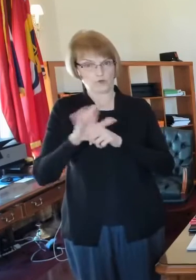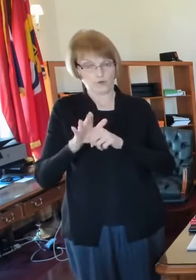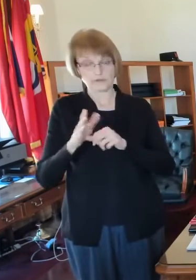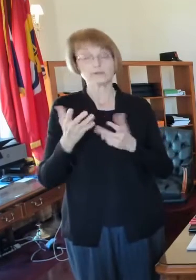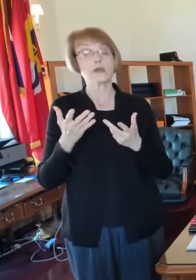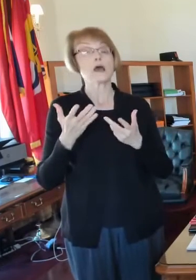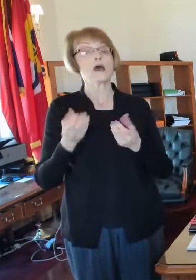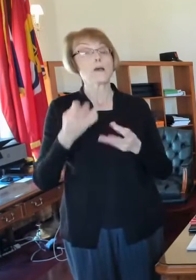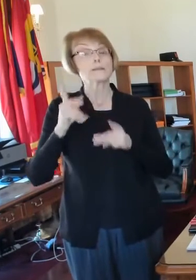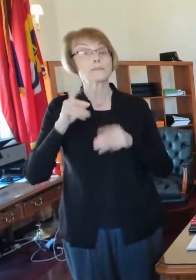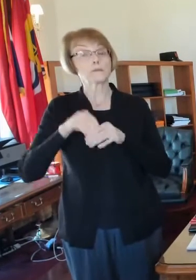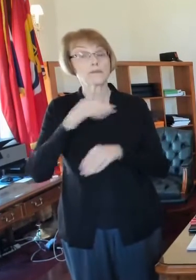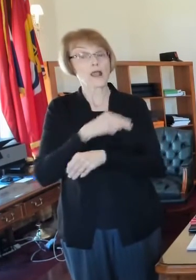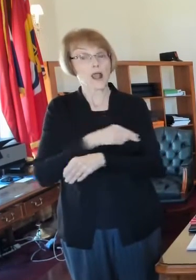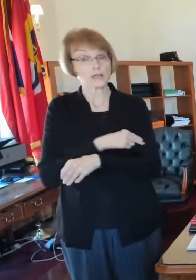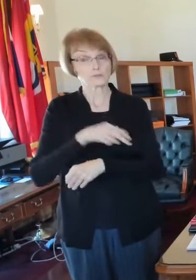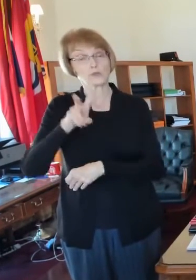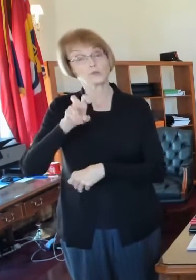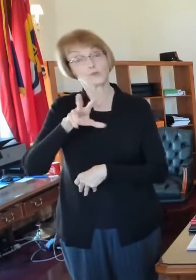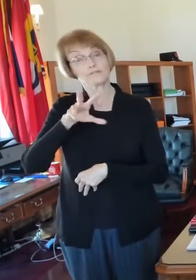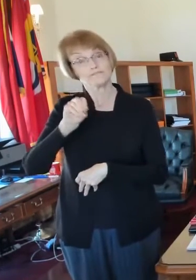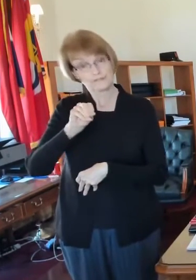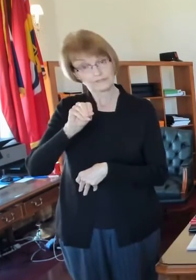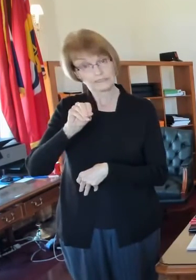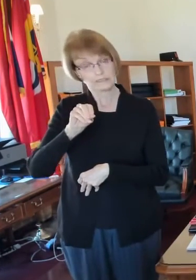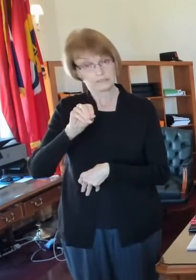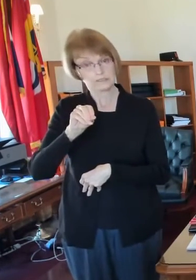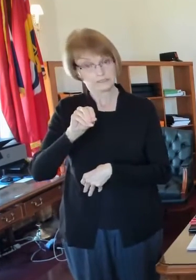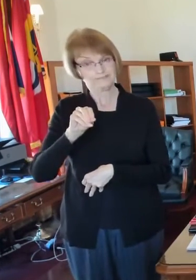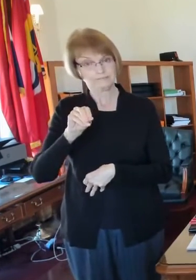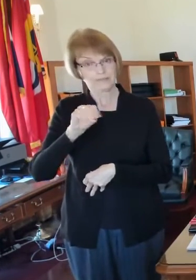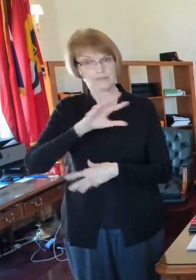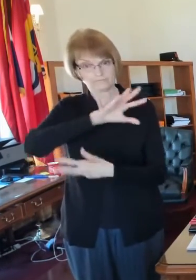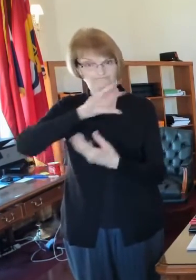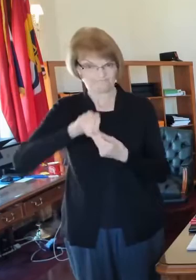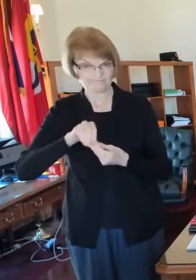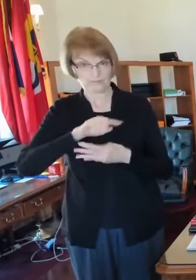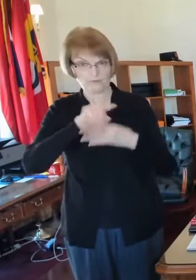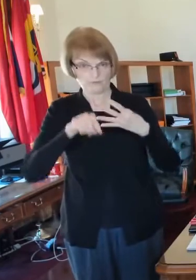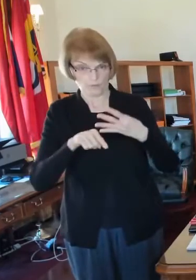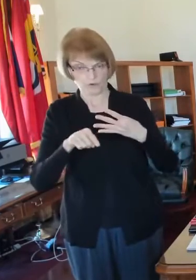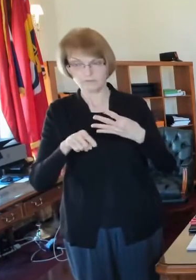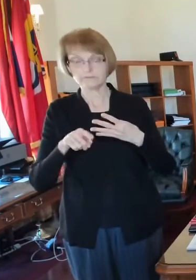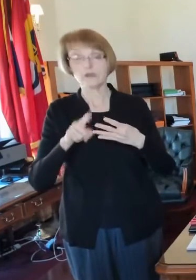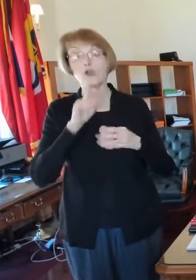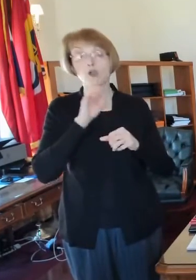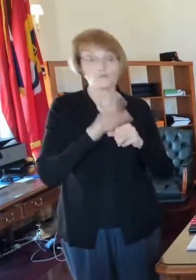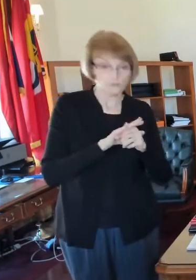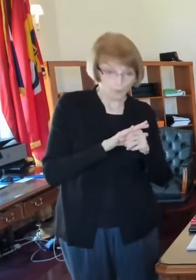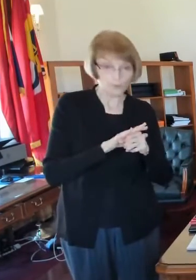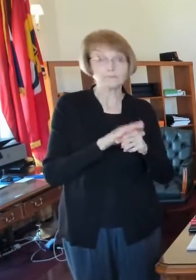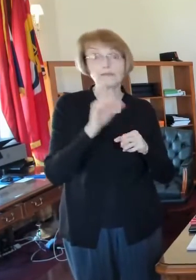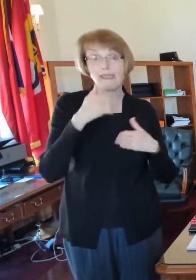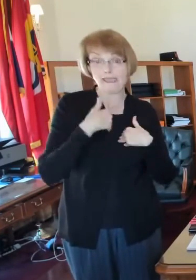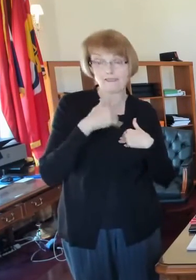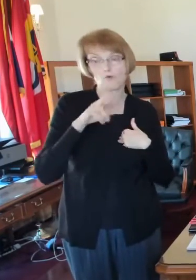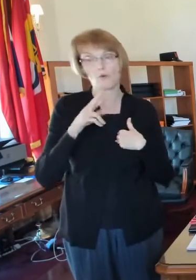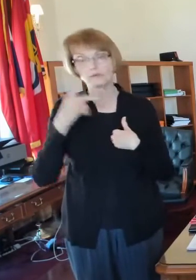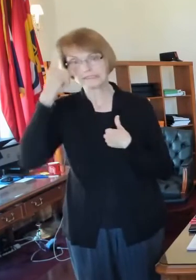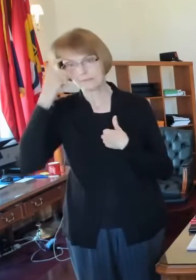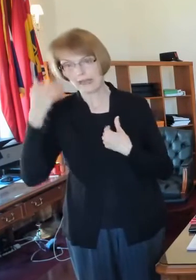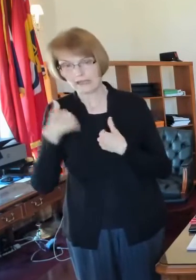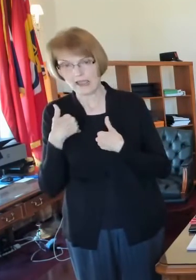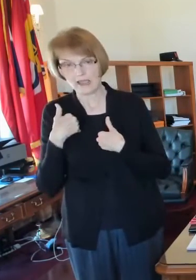in the hospital, 250 people are in the hospital in the region, either confirmed COVID or suspected. Of